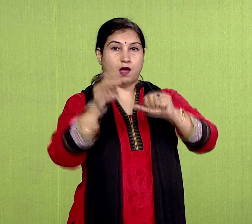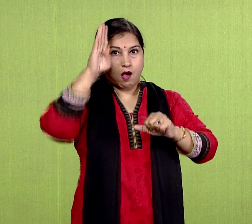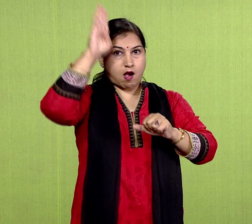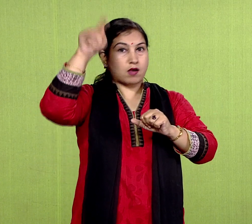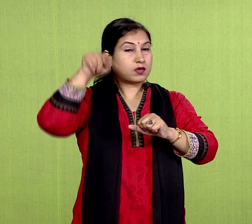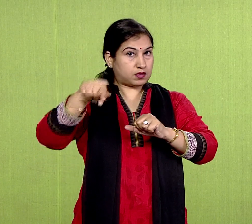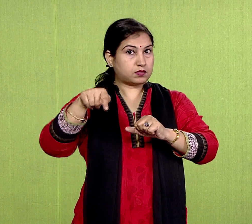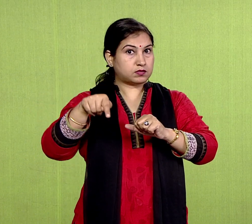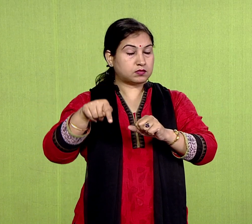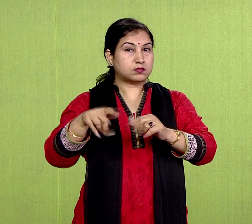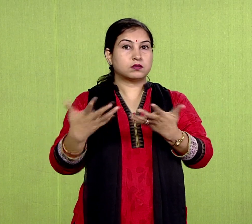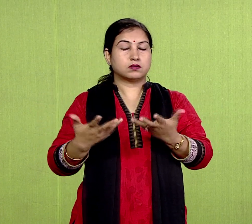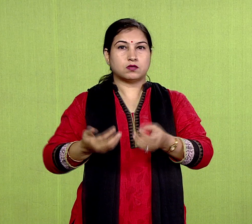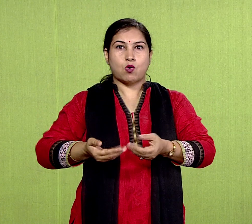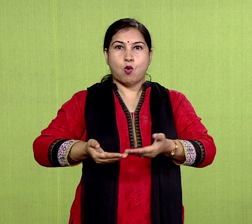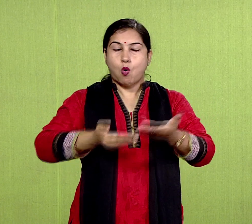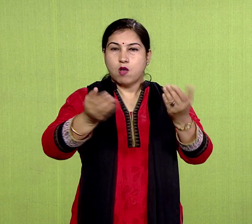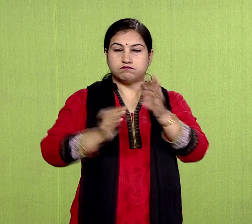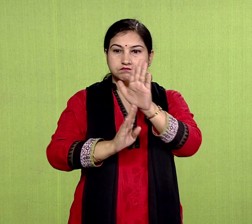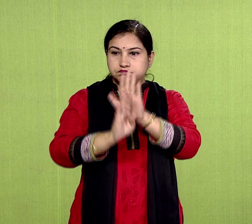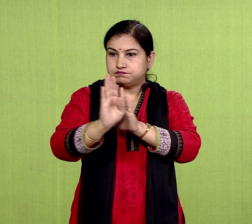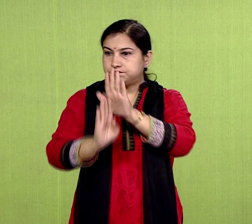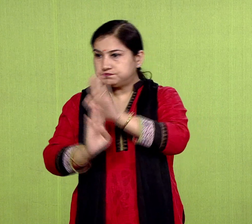Great progress was made in all the fields of life.